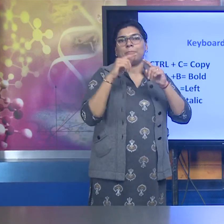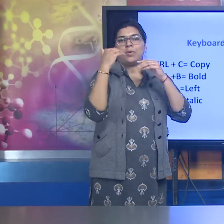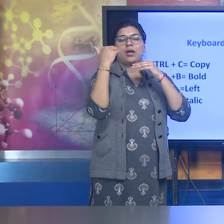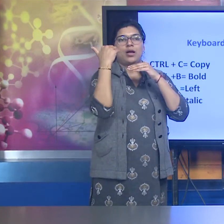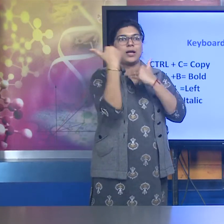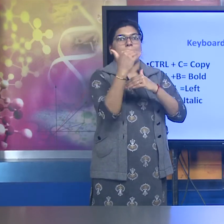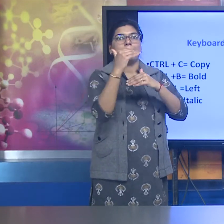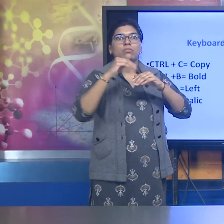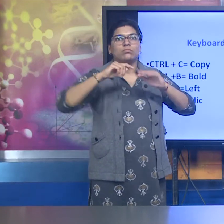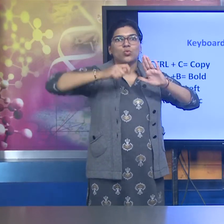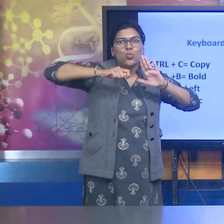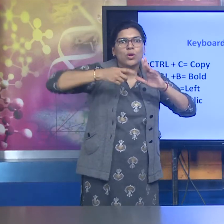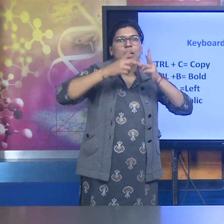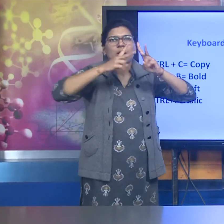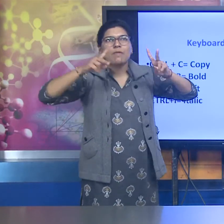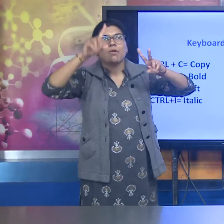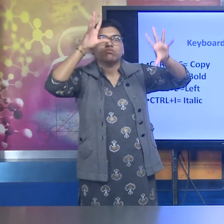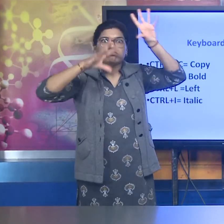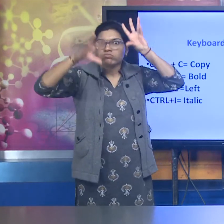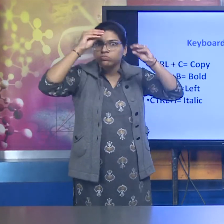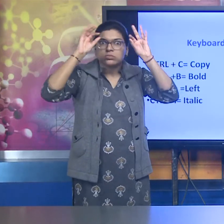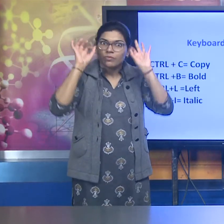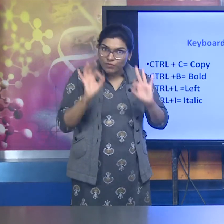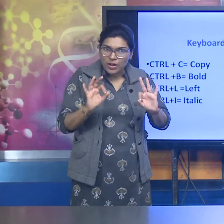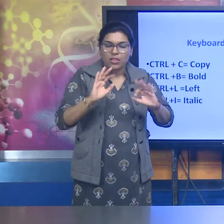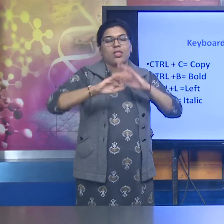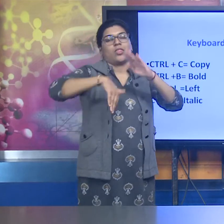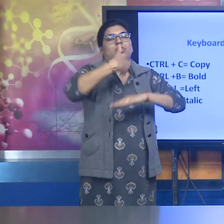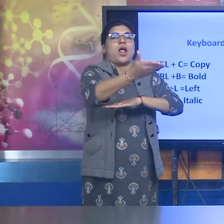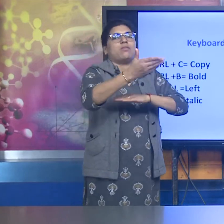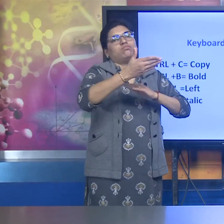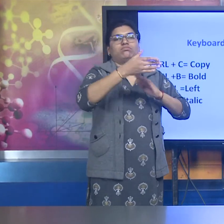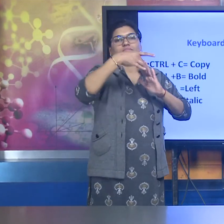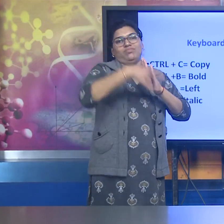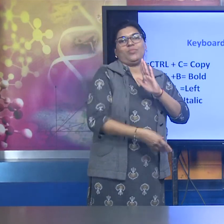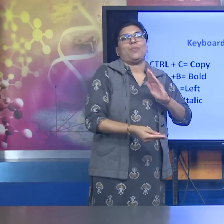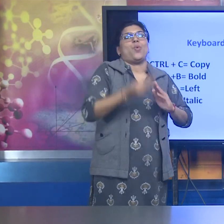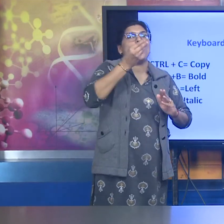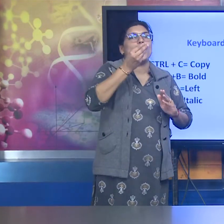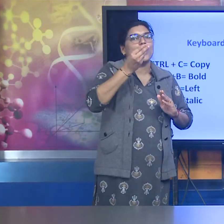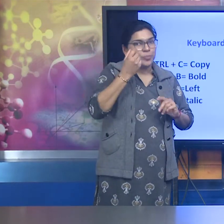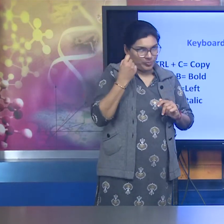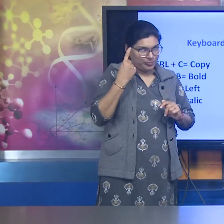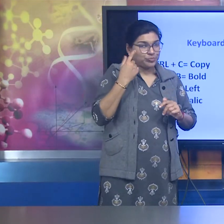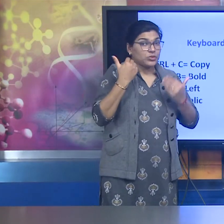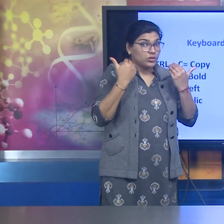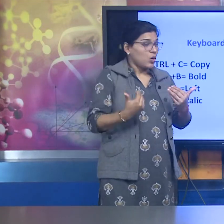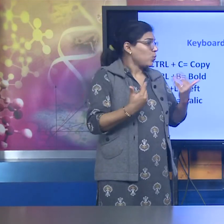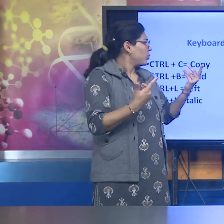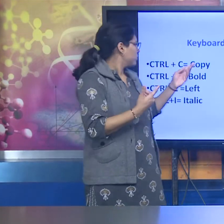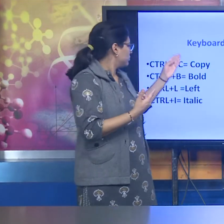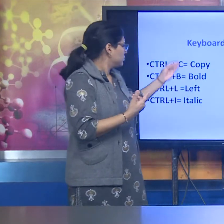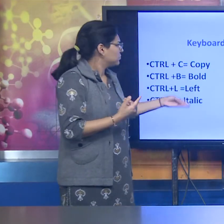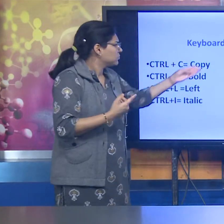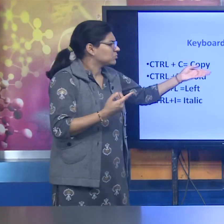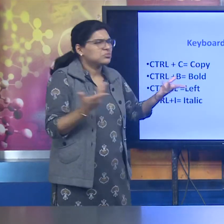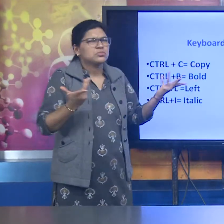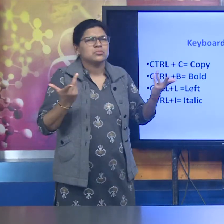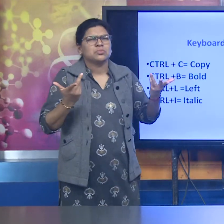part 2 of the same lesson. In more detail, I'll explain you in the next part. Now, there